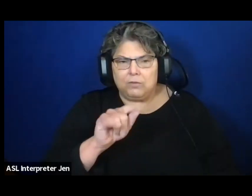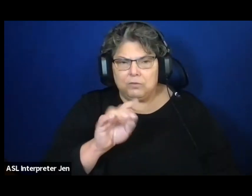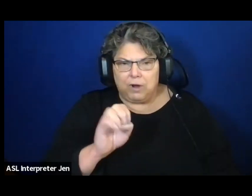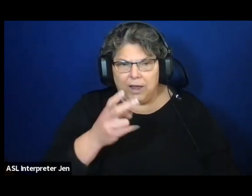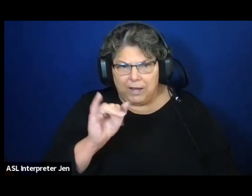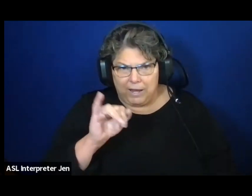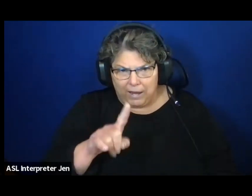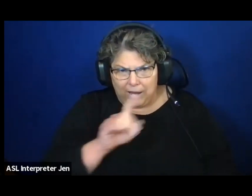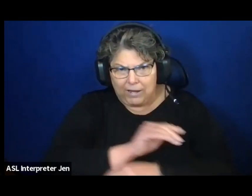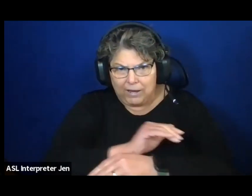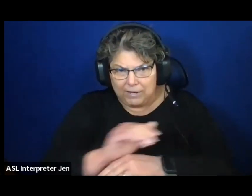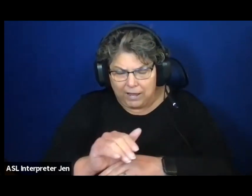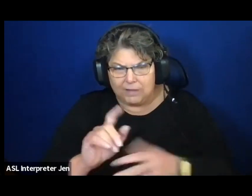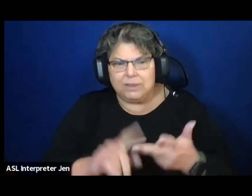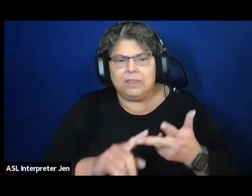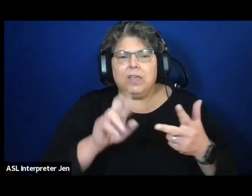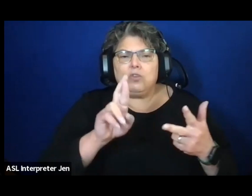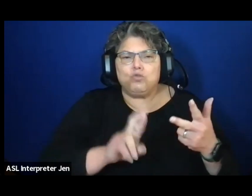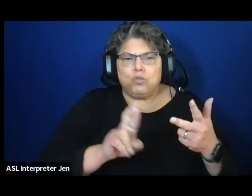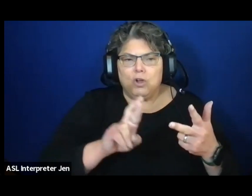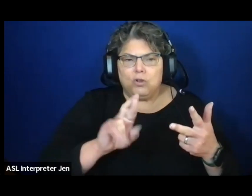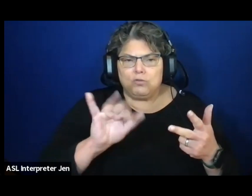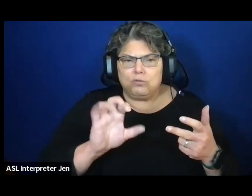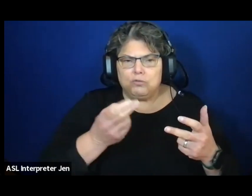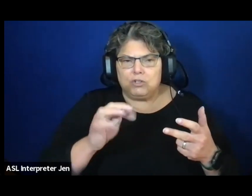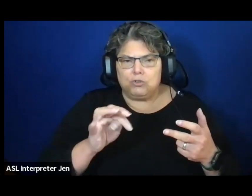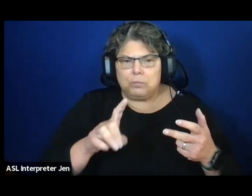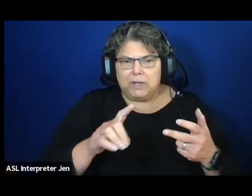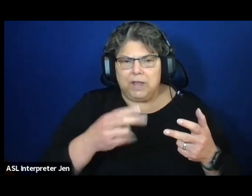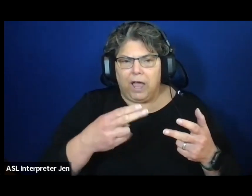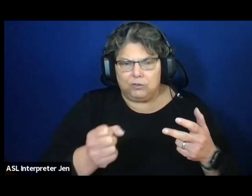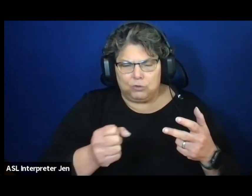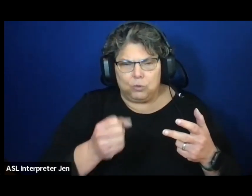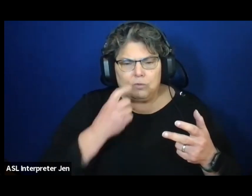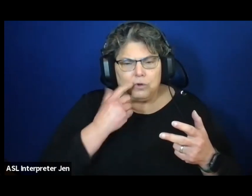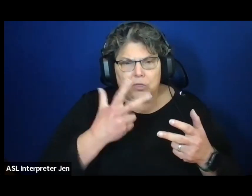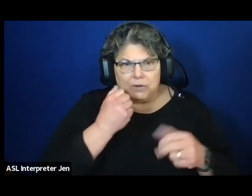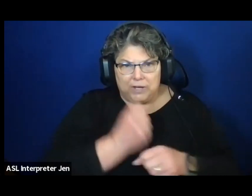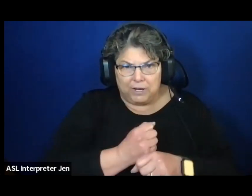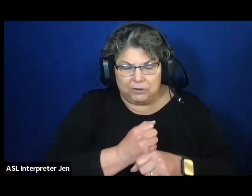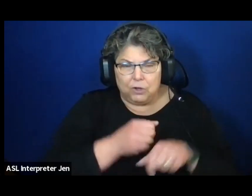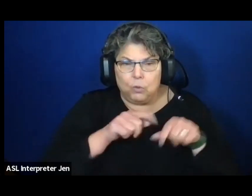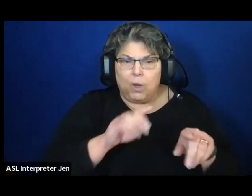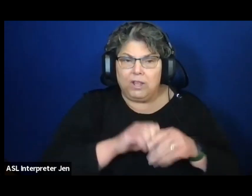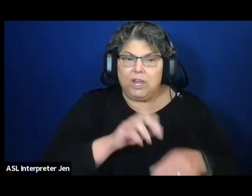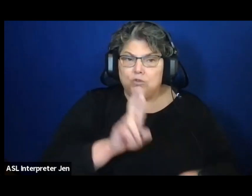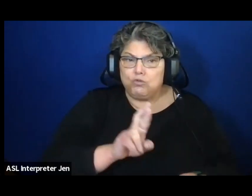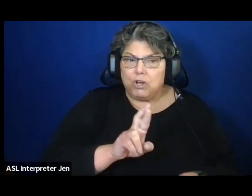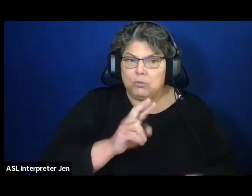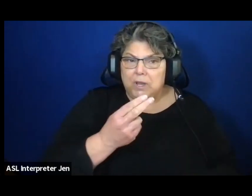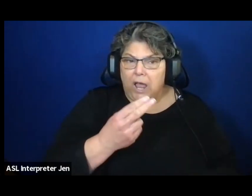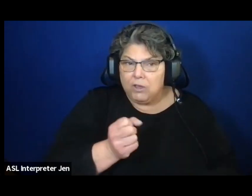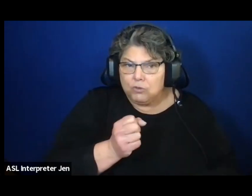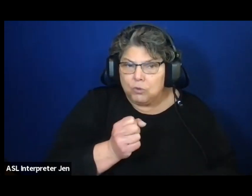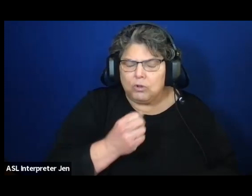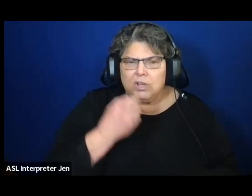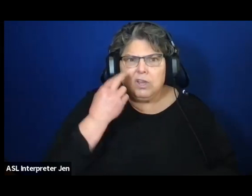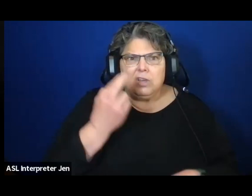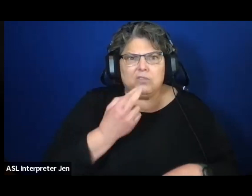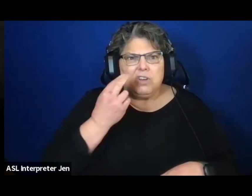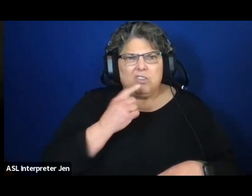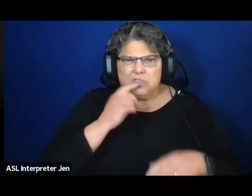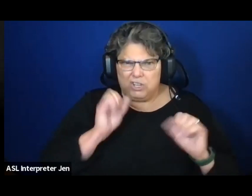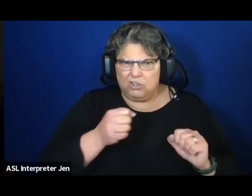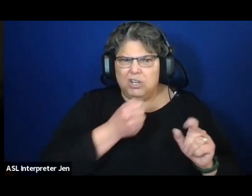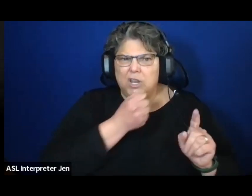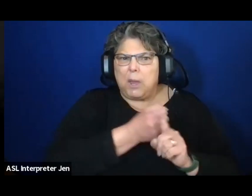3 years. It was his experience at Richmond High that made him realize the impact that he could have on